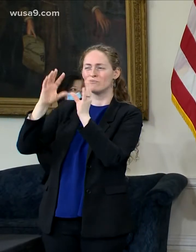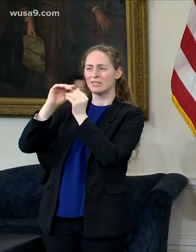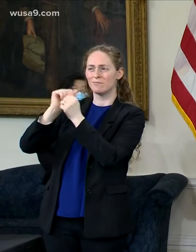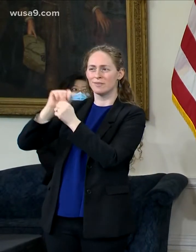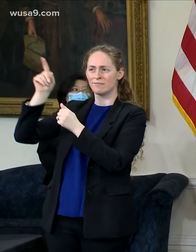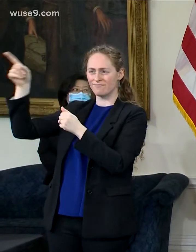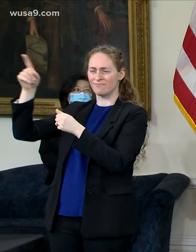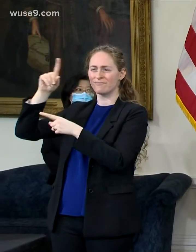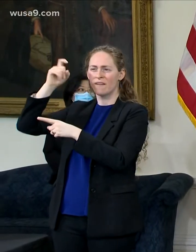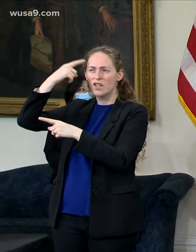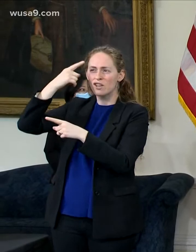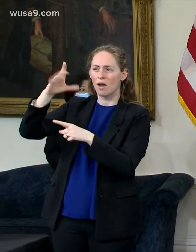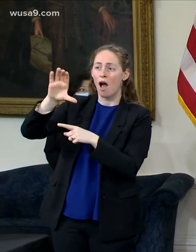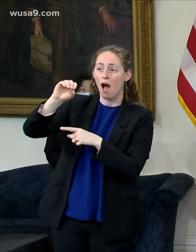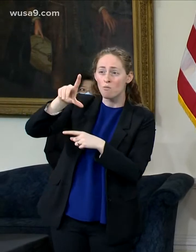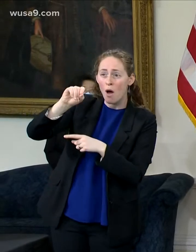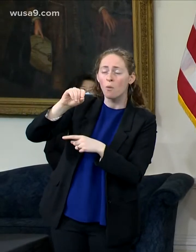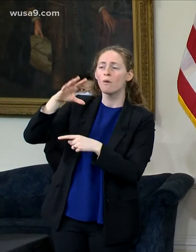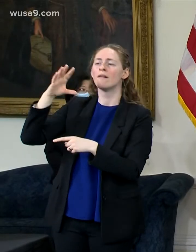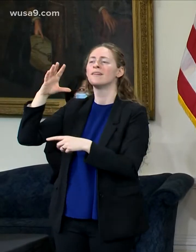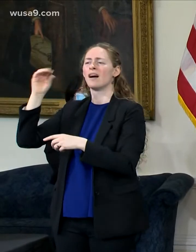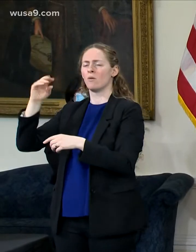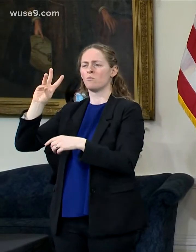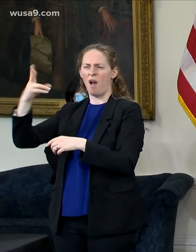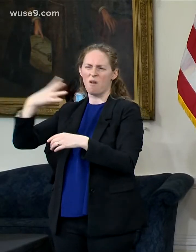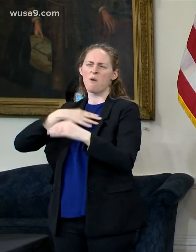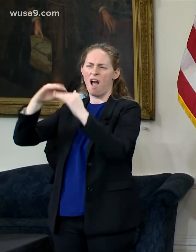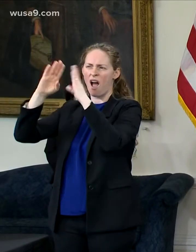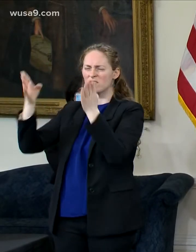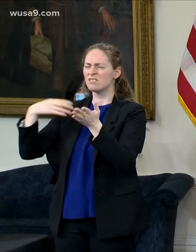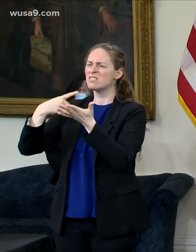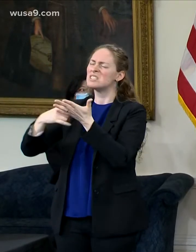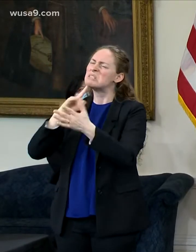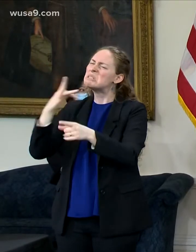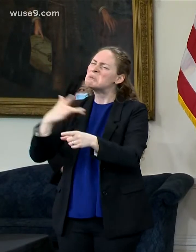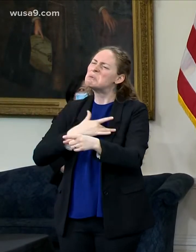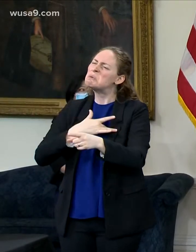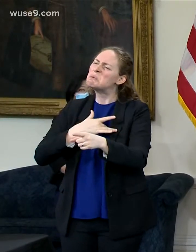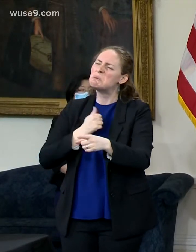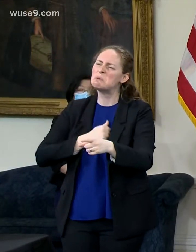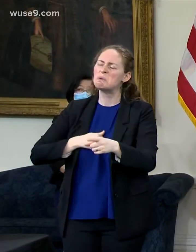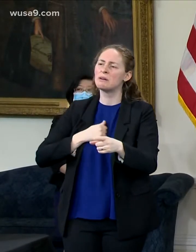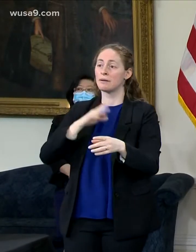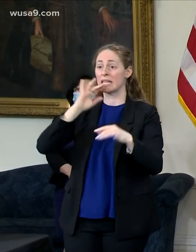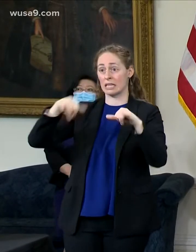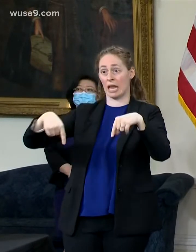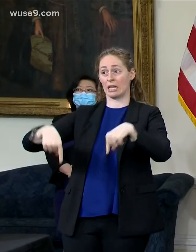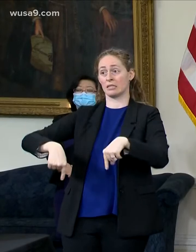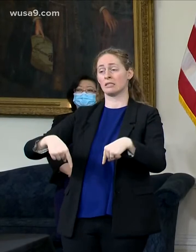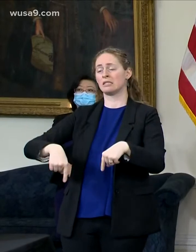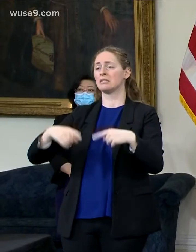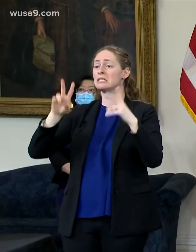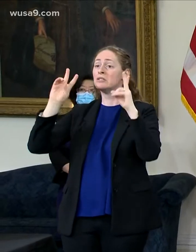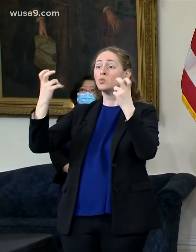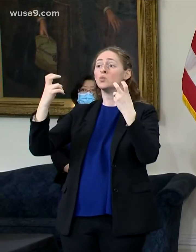is a critical issue that I'm hoping that we can find some common ground on. It's obviously something that we're miles apart on.